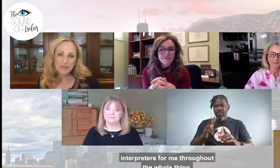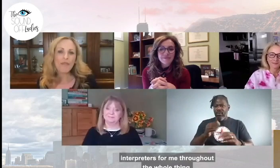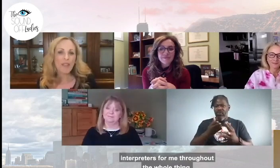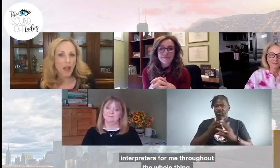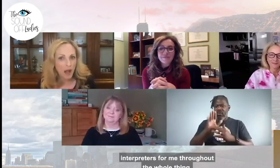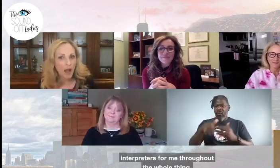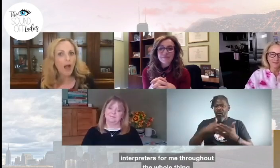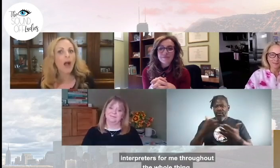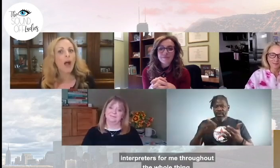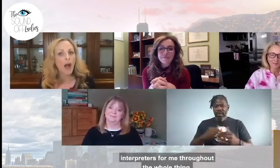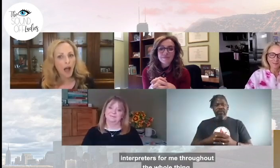interpreters for me.